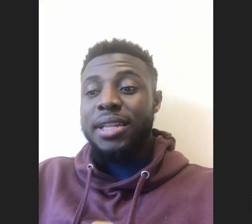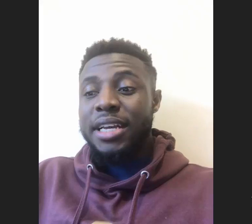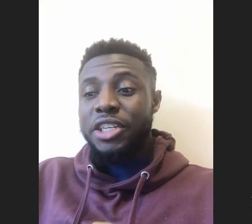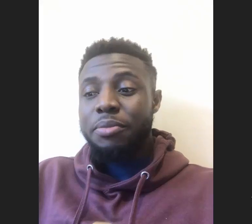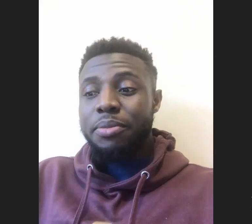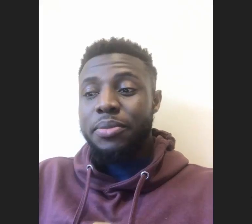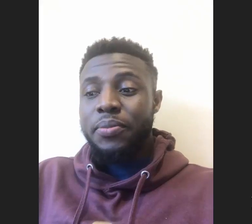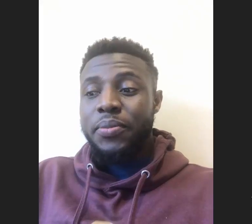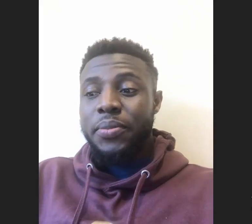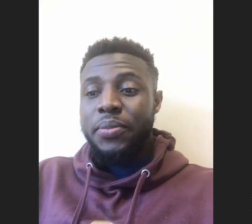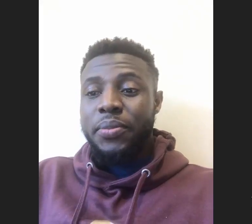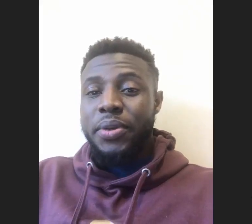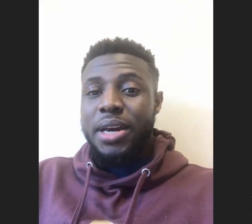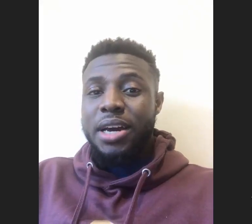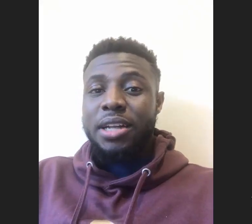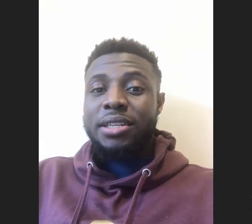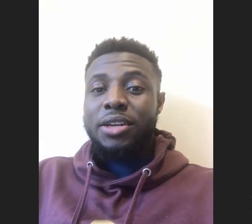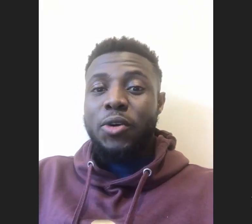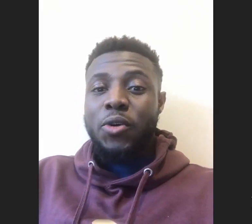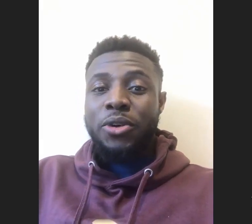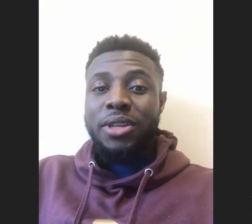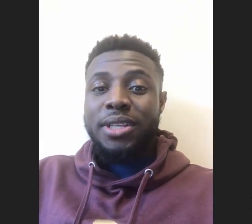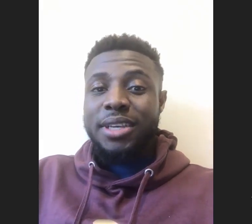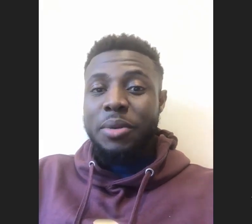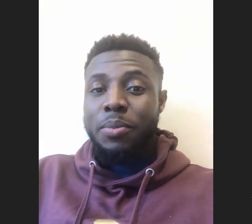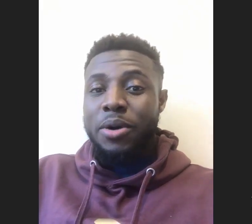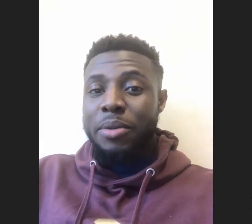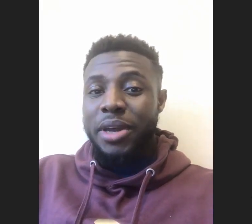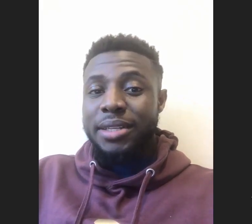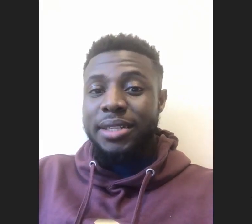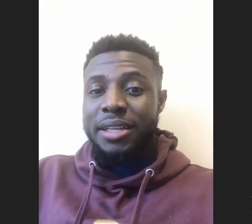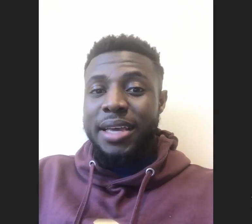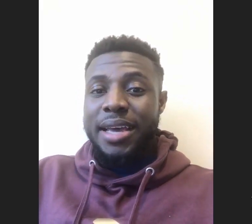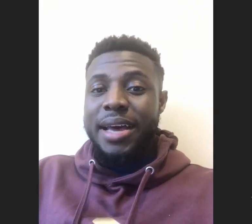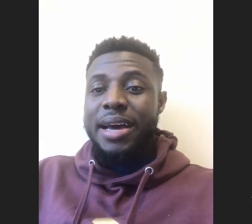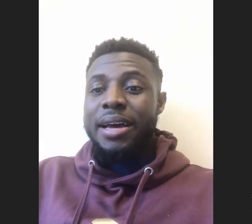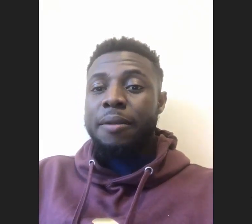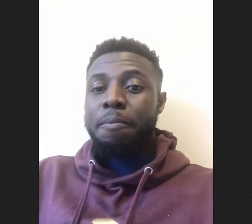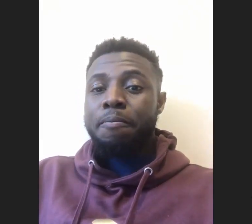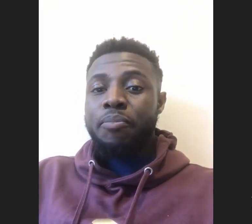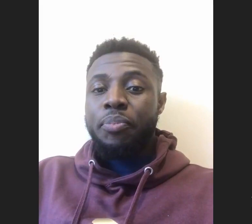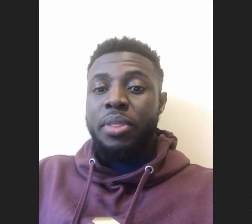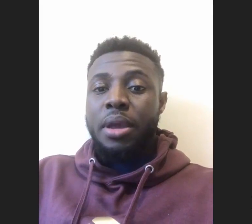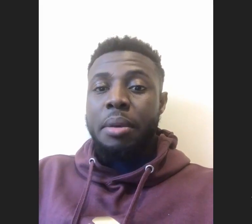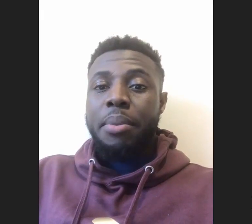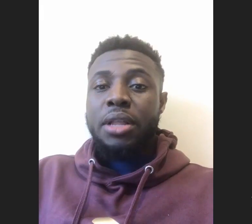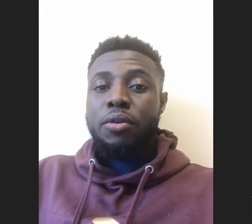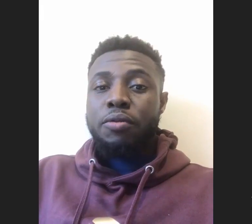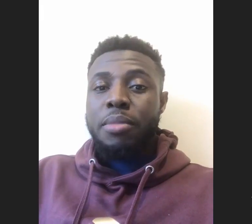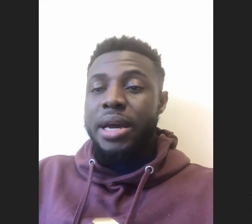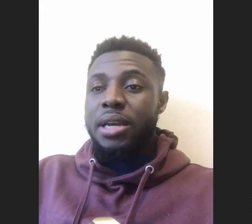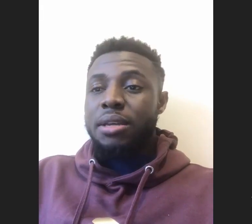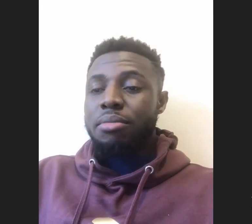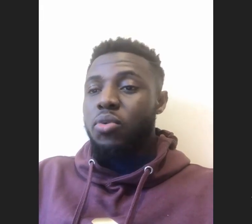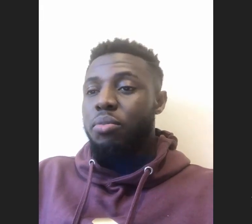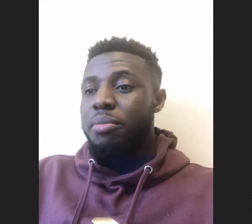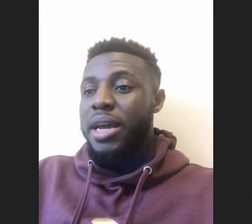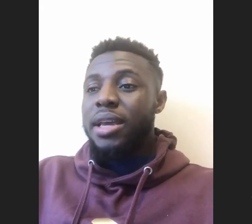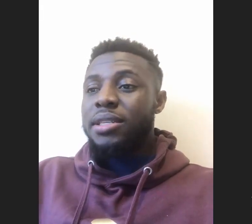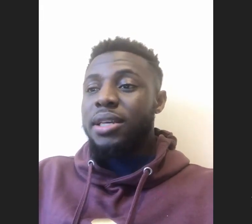to leadership and community empowerment. And part of